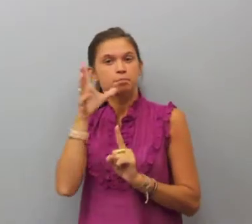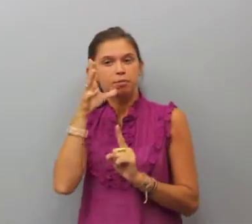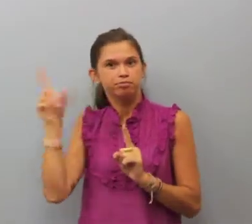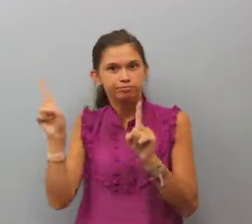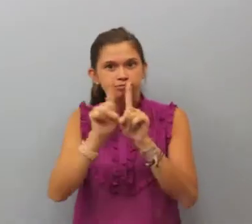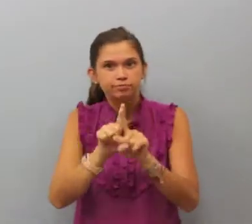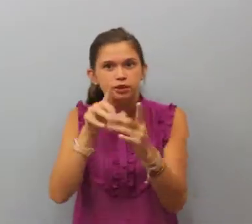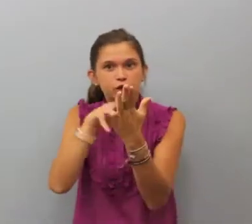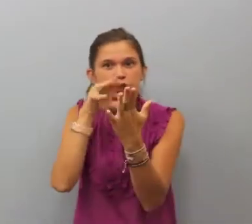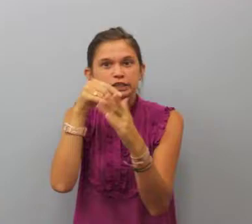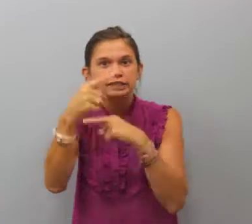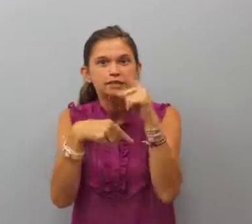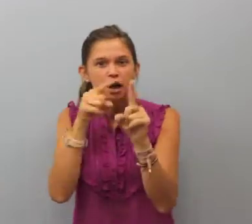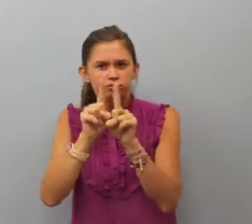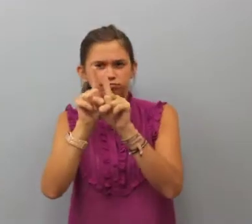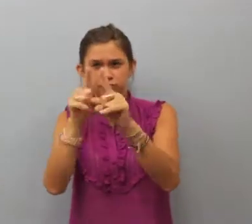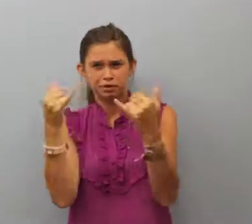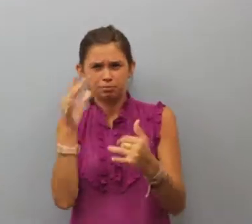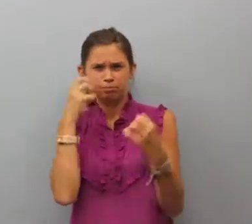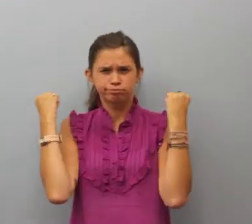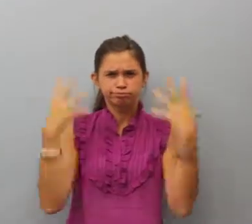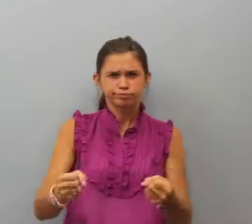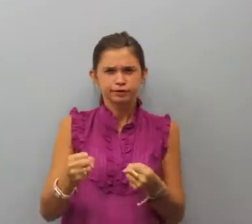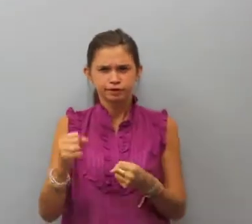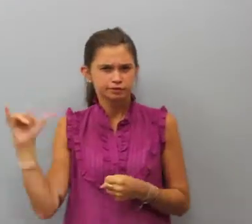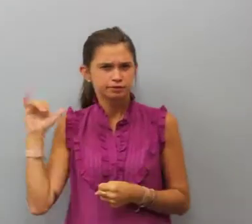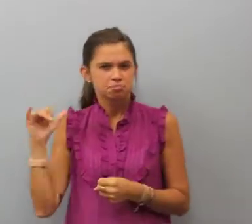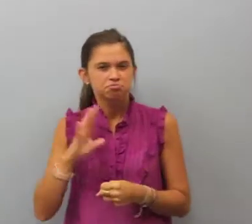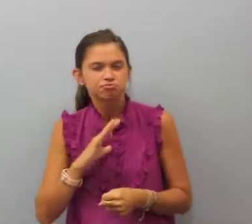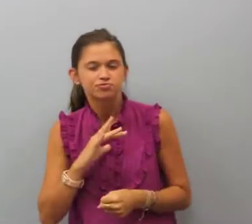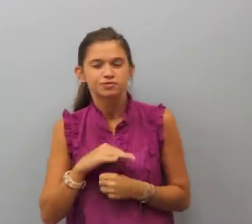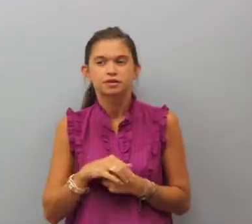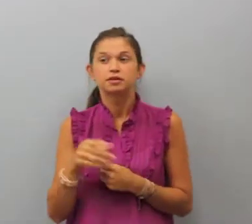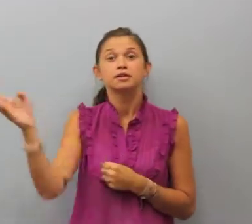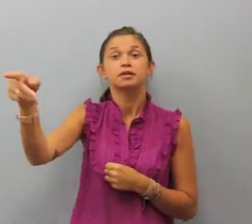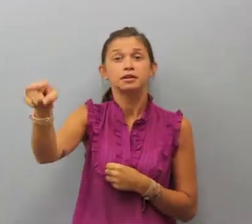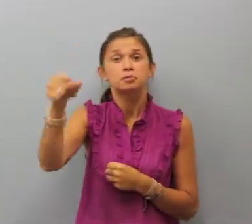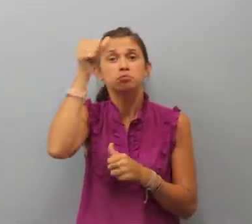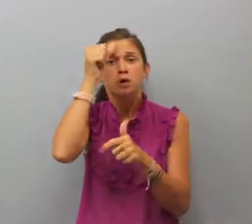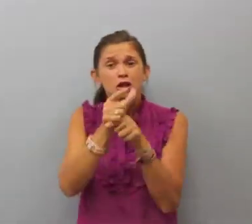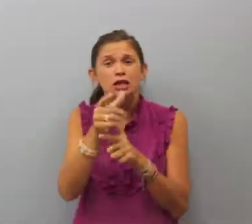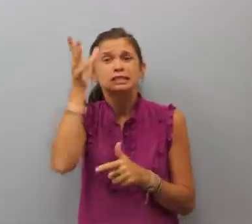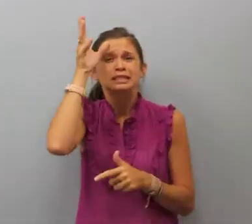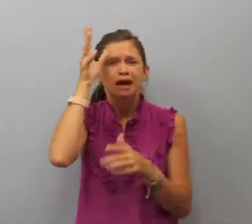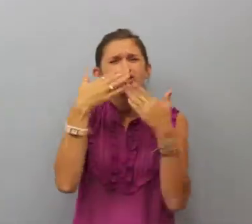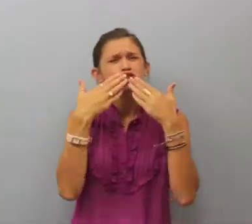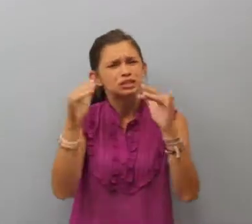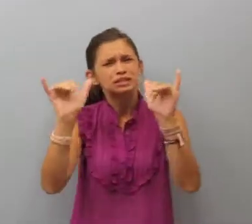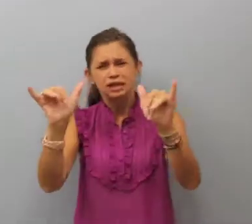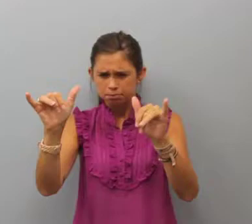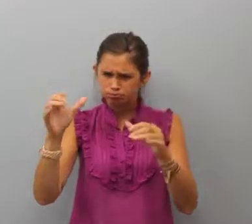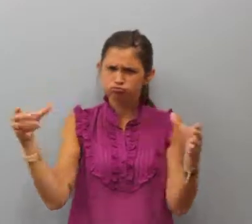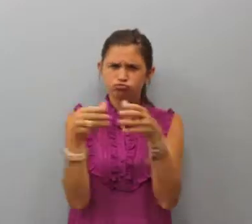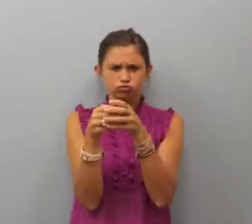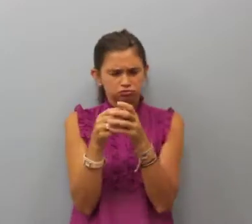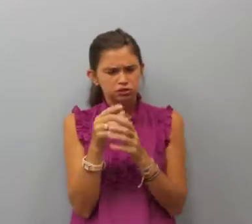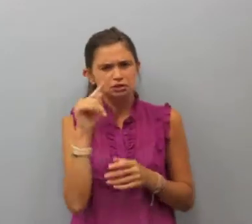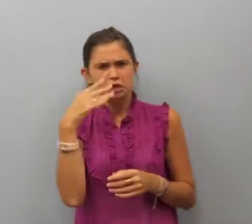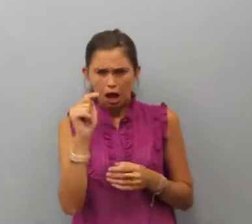were doing, he said when he was first diagnosed as, when he was born, his mom started learning sign language, and she has become